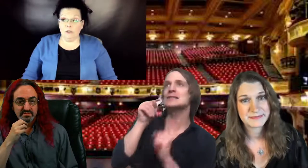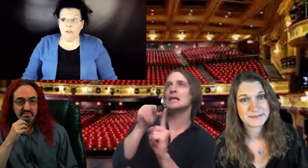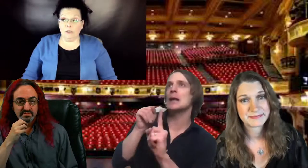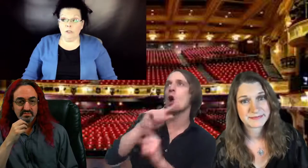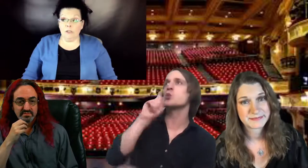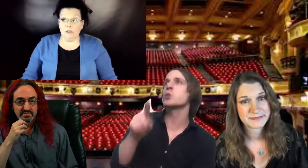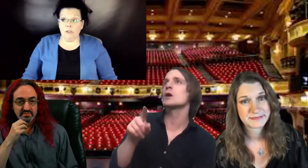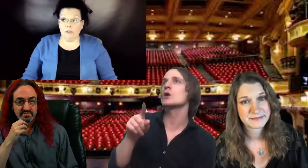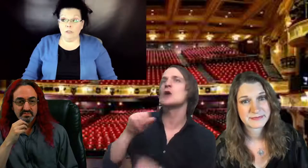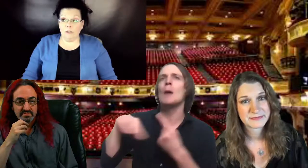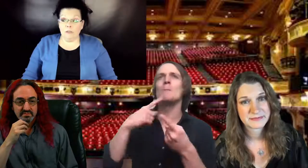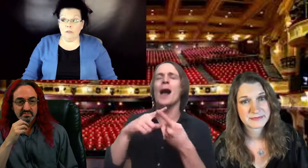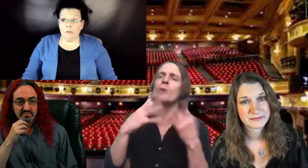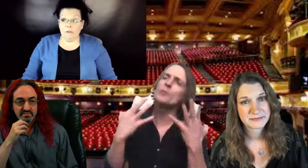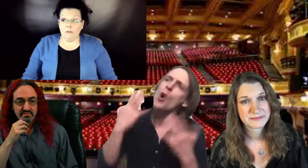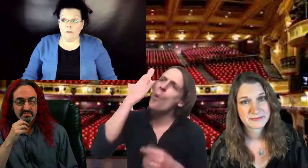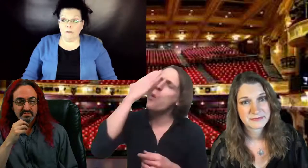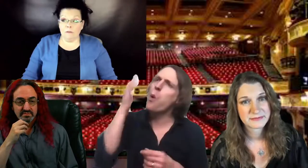yeah.